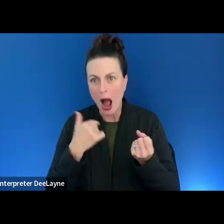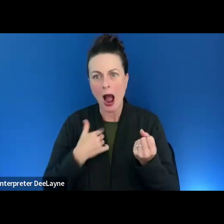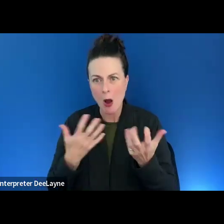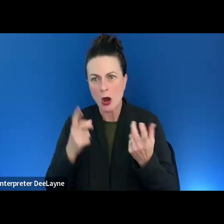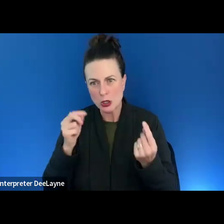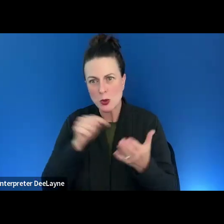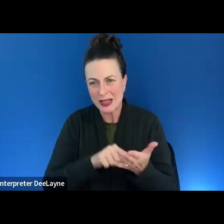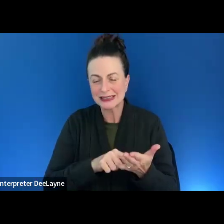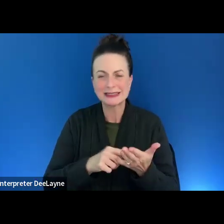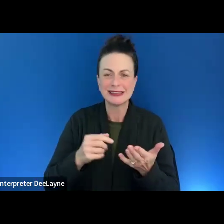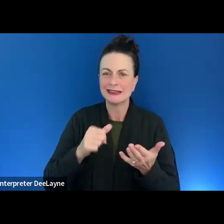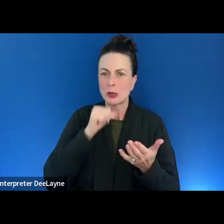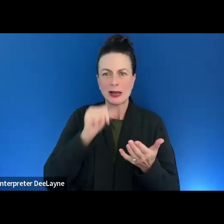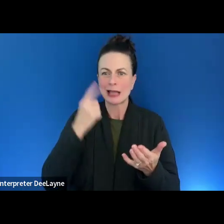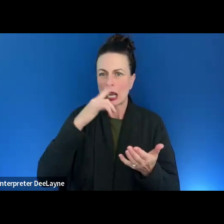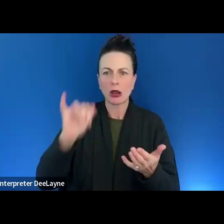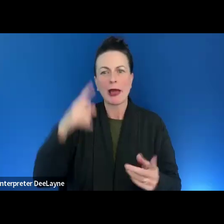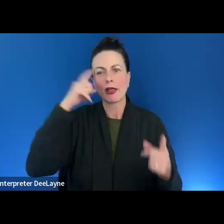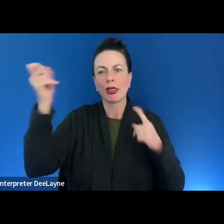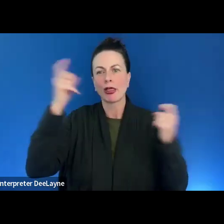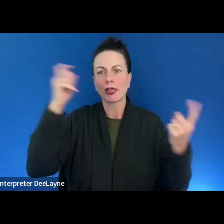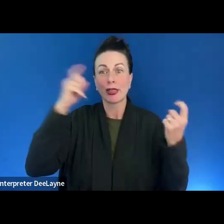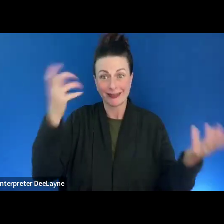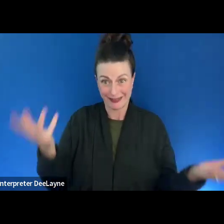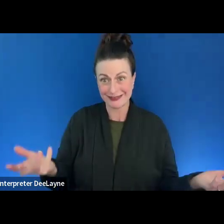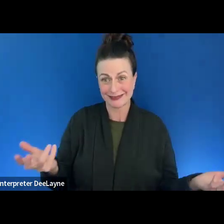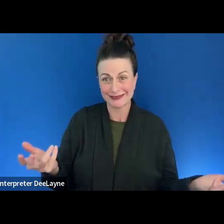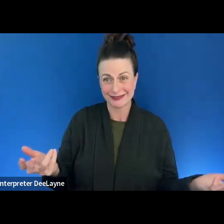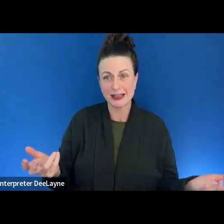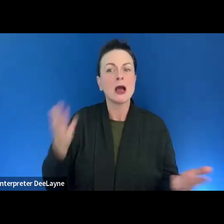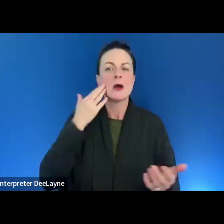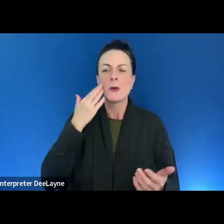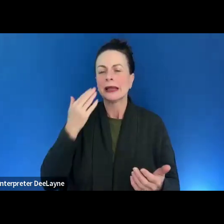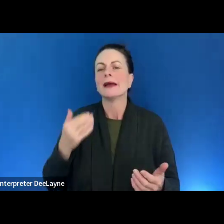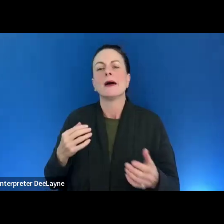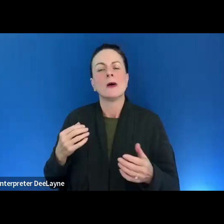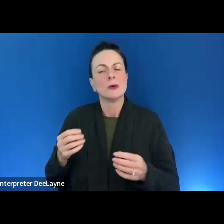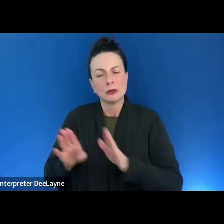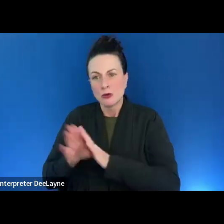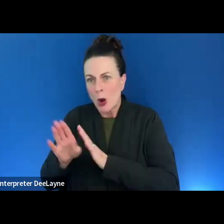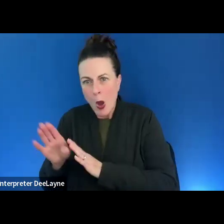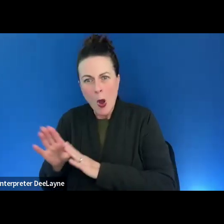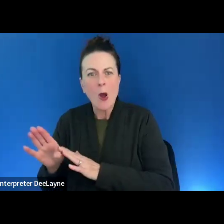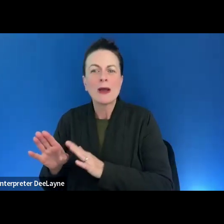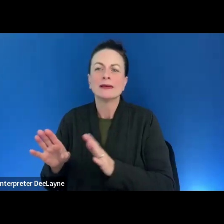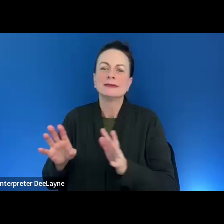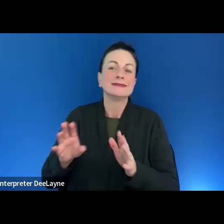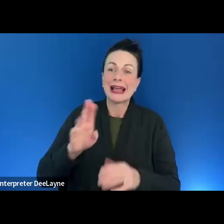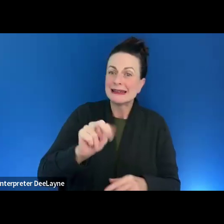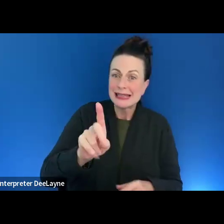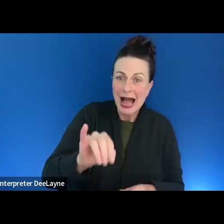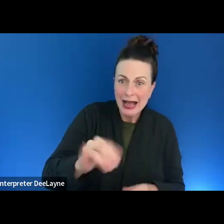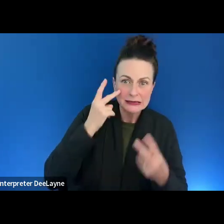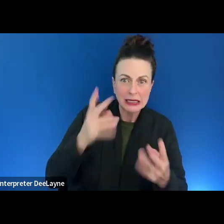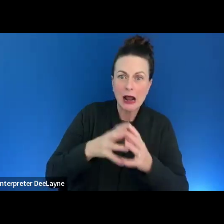this, especially if you're in a state where they may not be as open to it as others, which we know they're growing. And again, because of the great work NDI is doing, we're seeing that